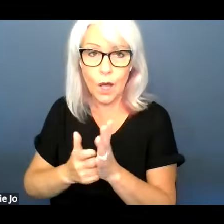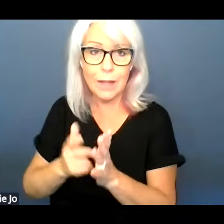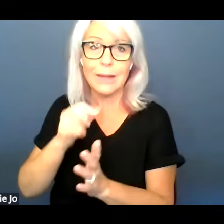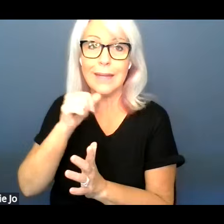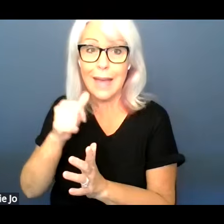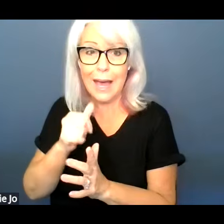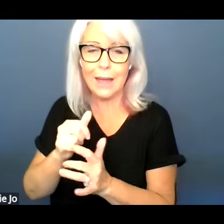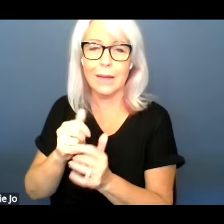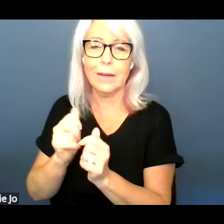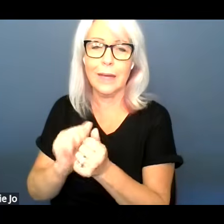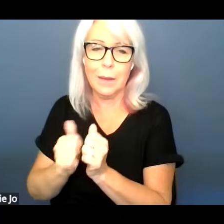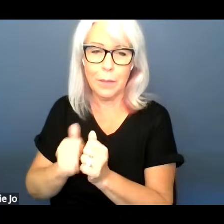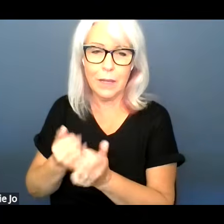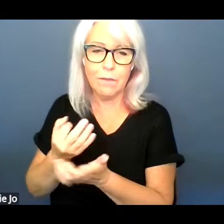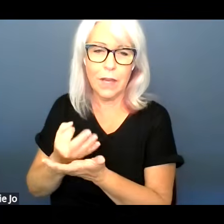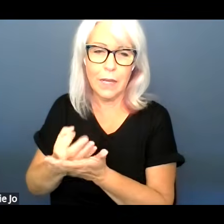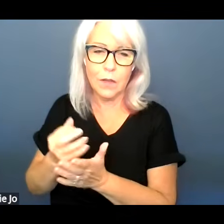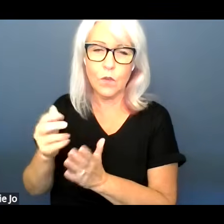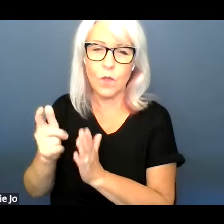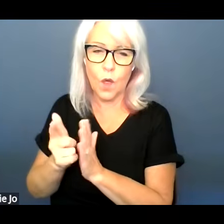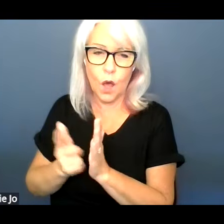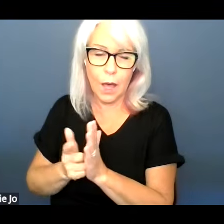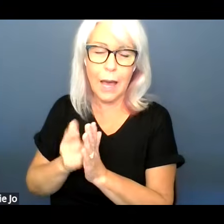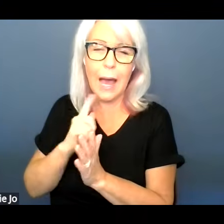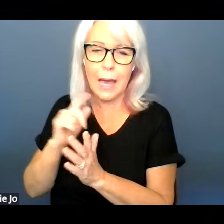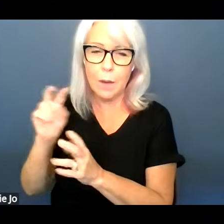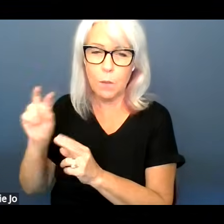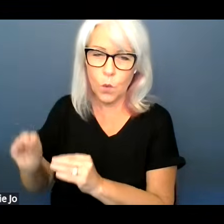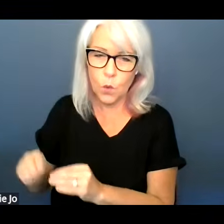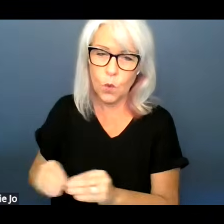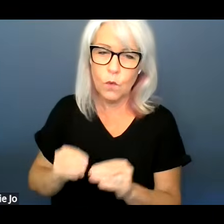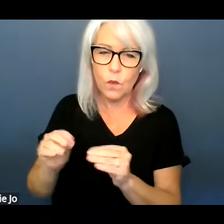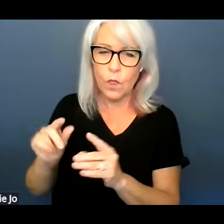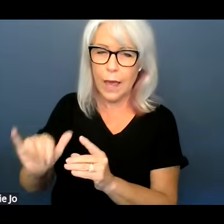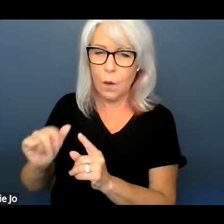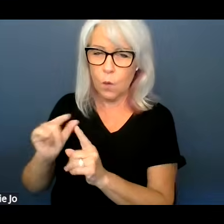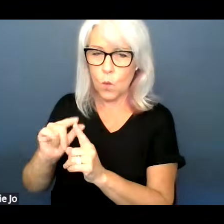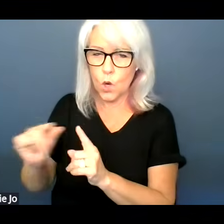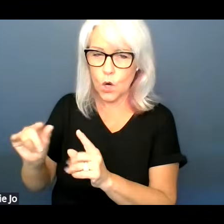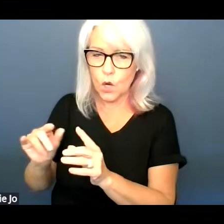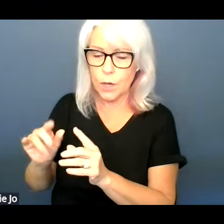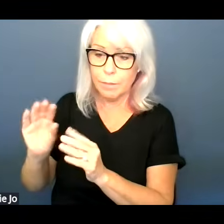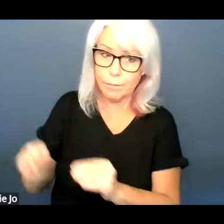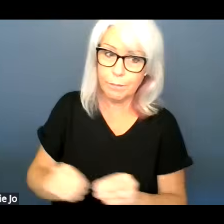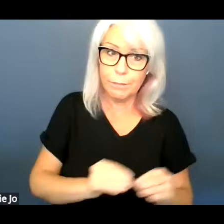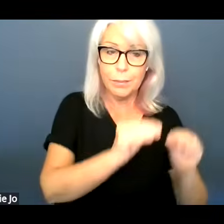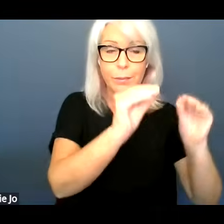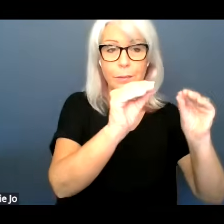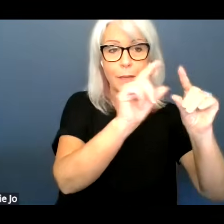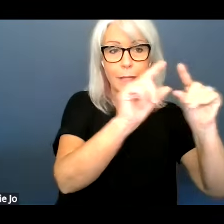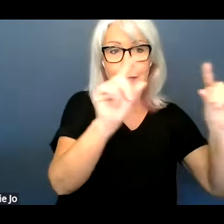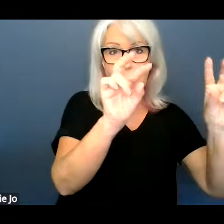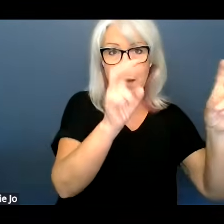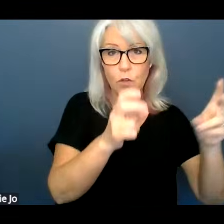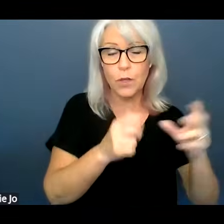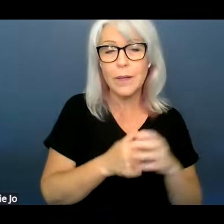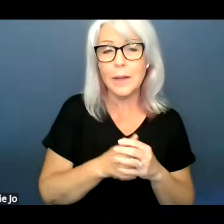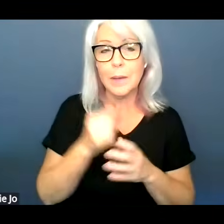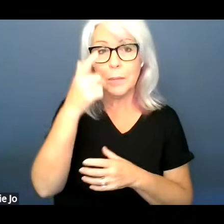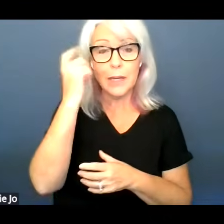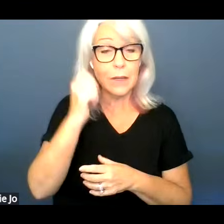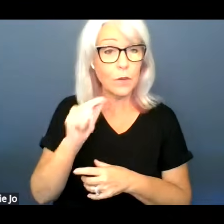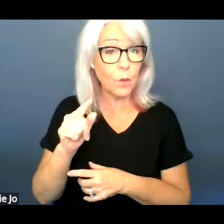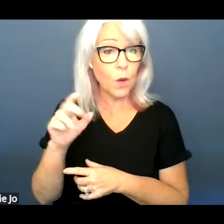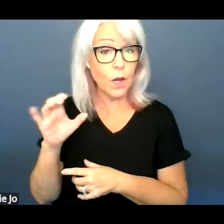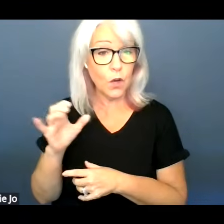campaign finance laws reference to the caption, which does not, the 100-word summary, 100-word limit doesn't apply